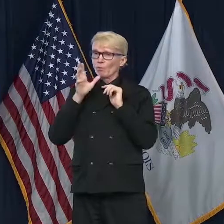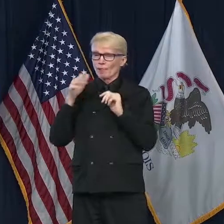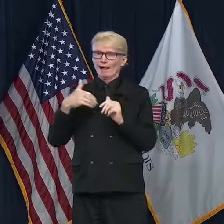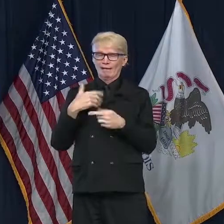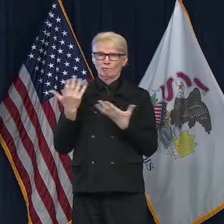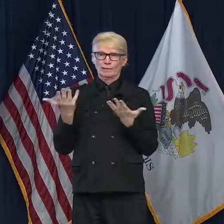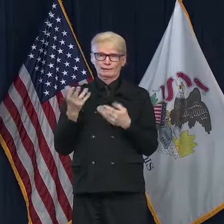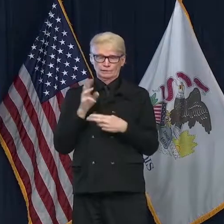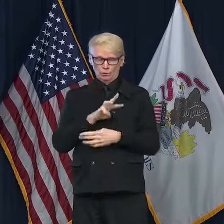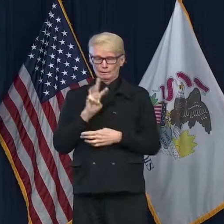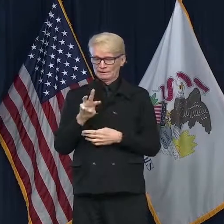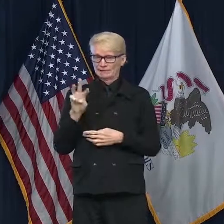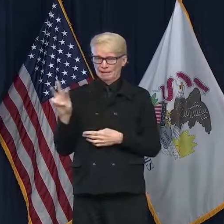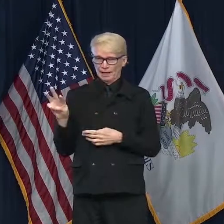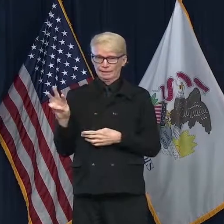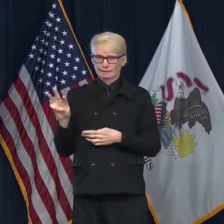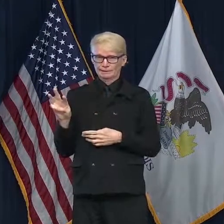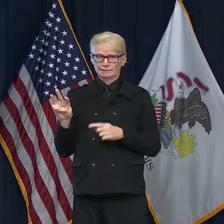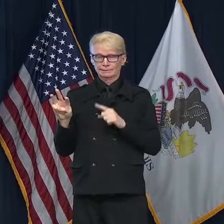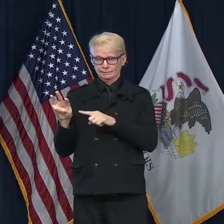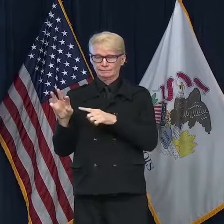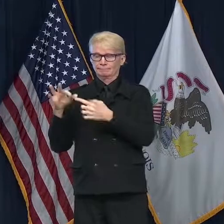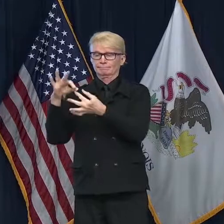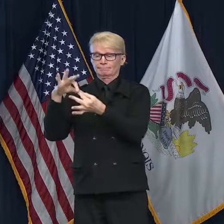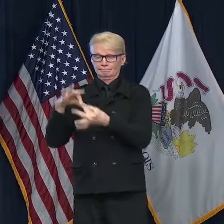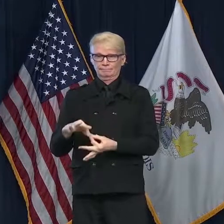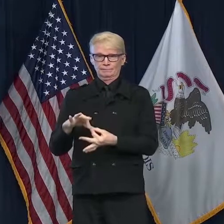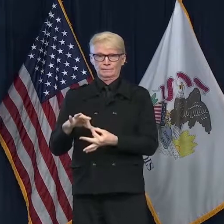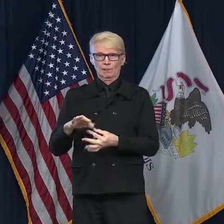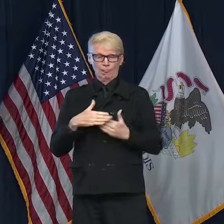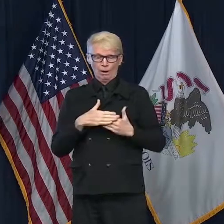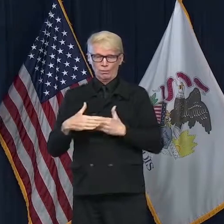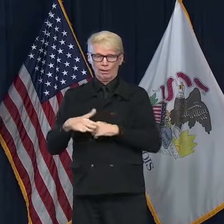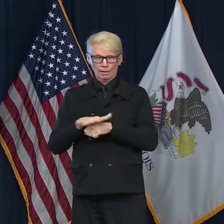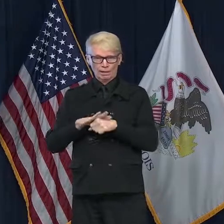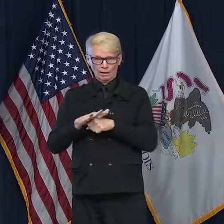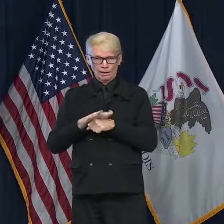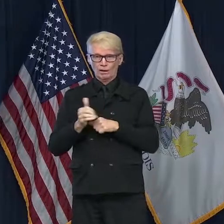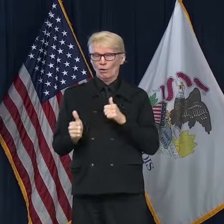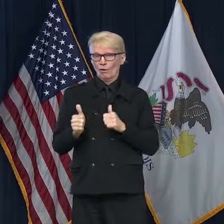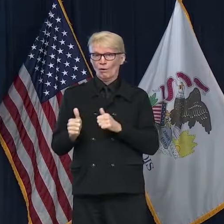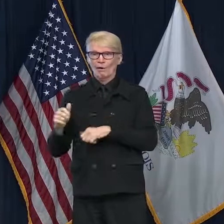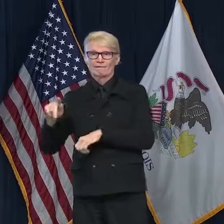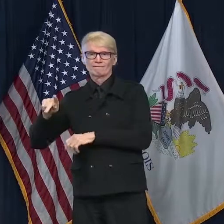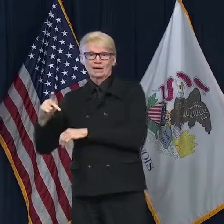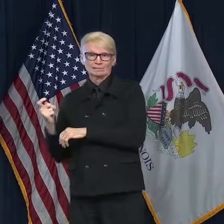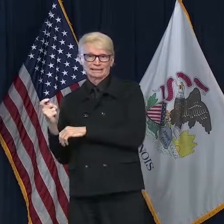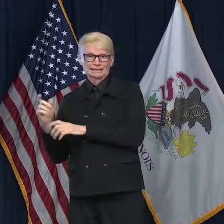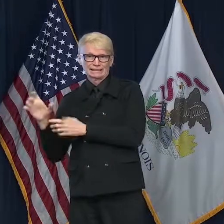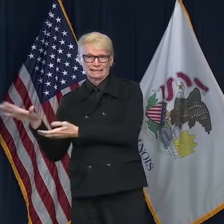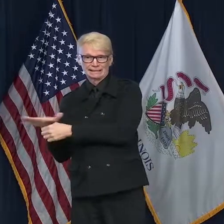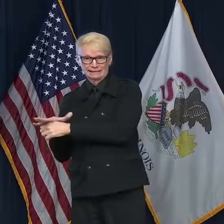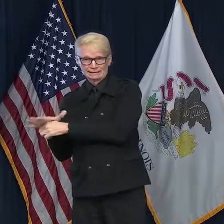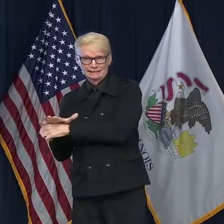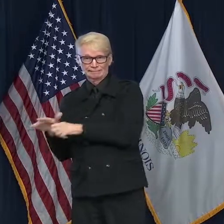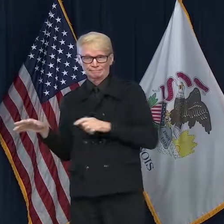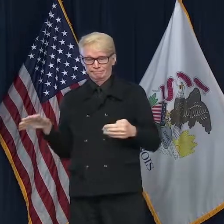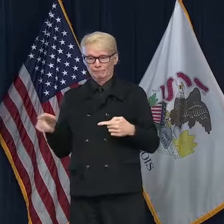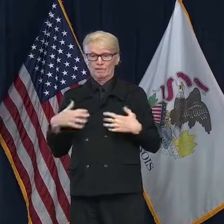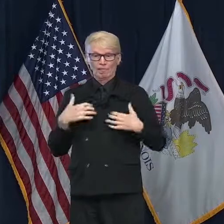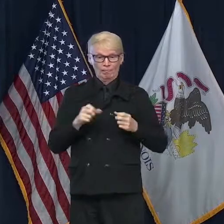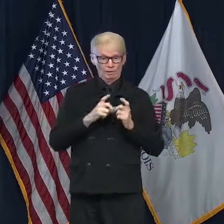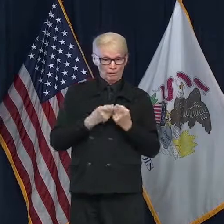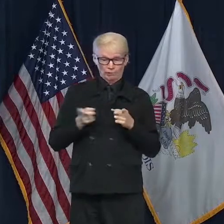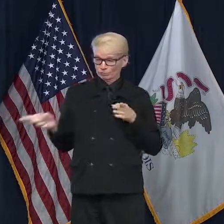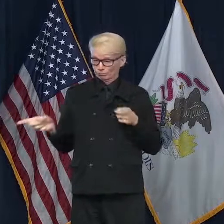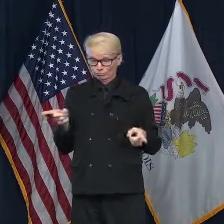will get them to either their local public health department or to a pharmacy where they can sign up